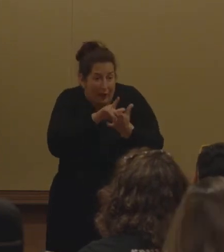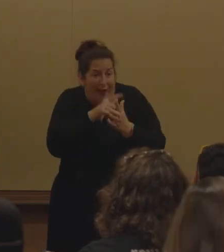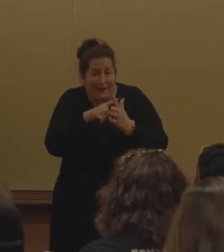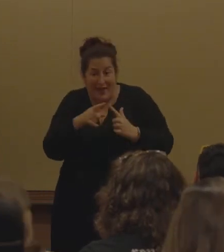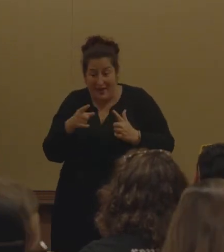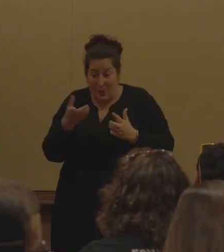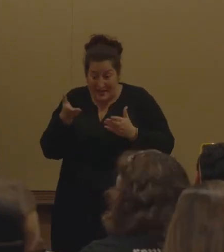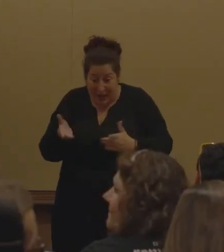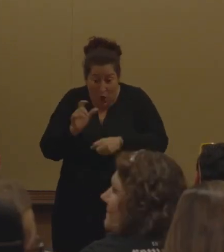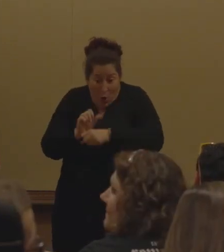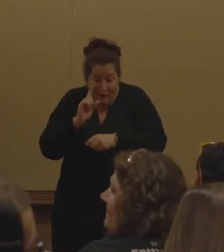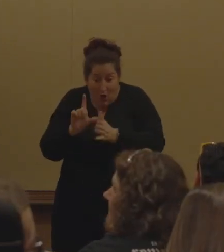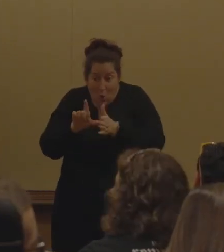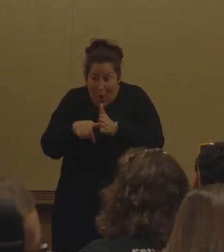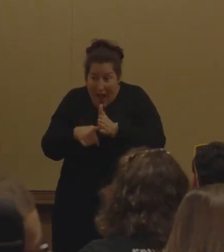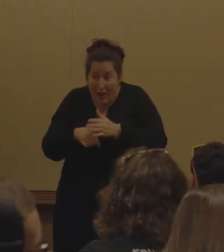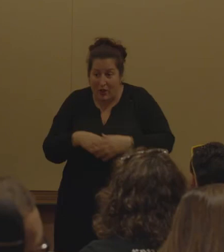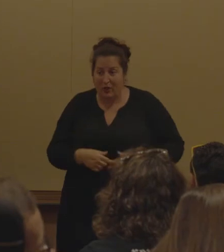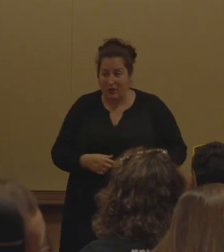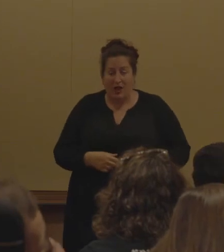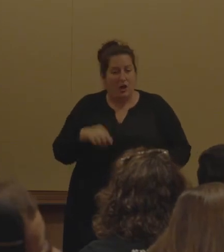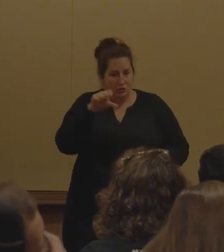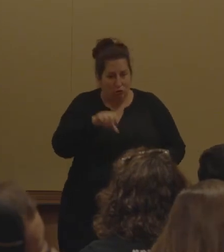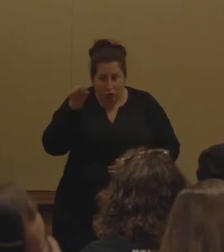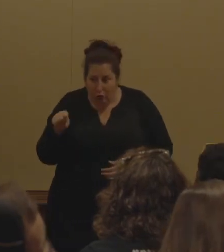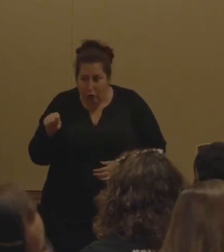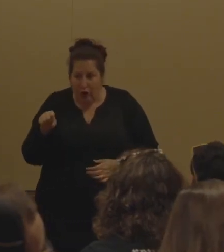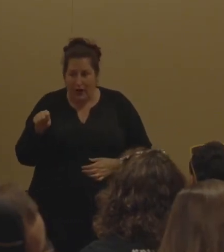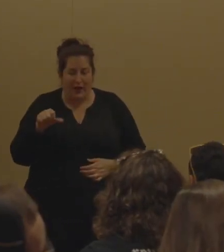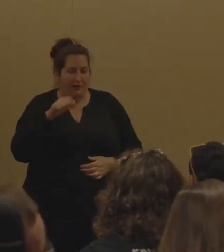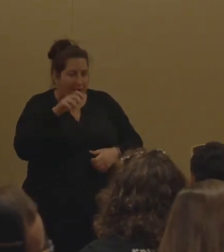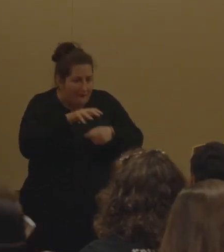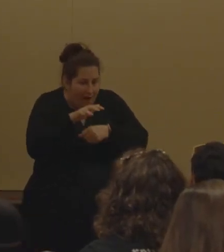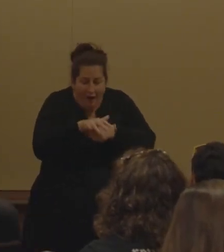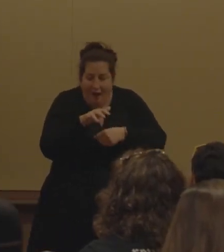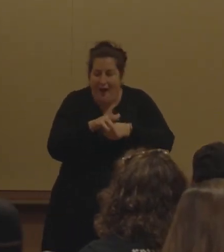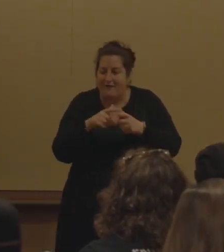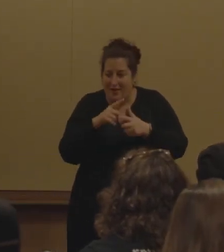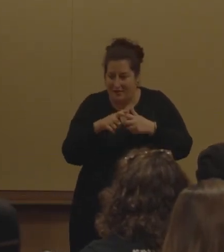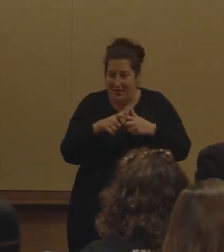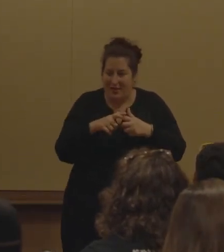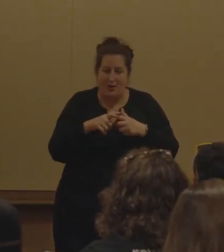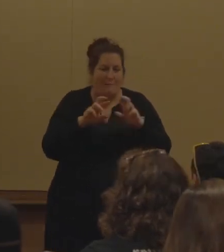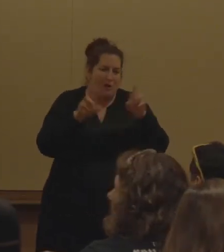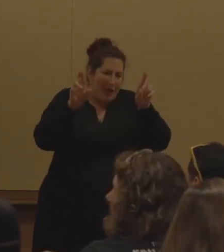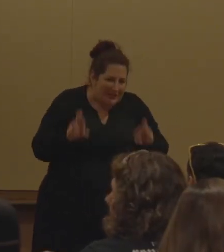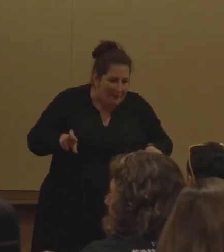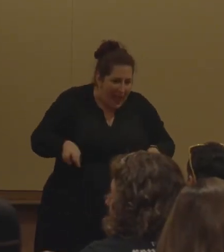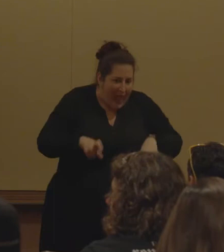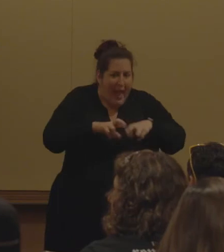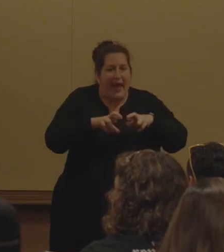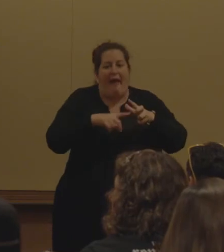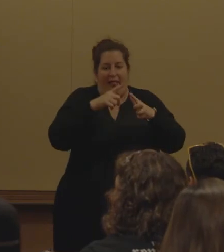therapist for a while to help me with different social skills that I was lacking, and then we progressed, and I